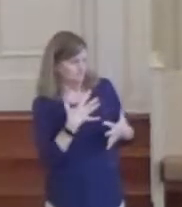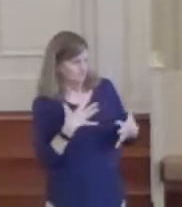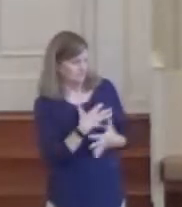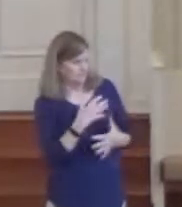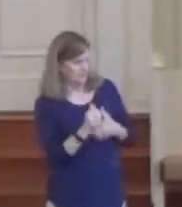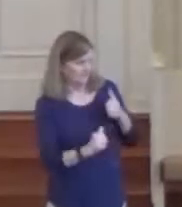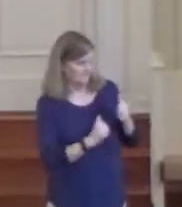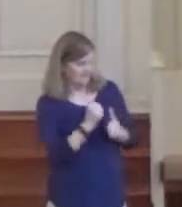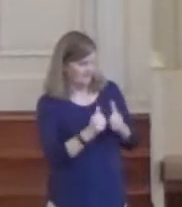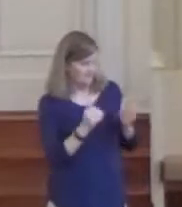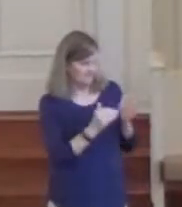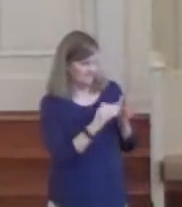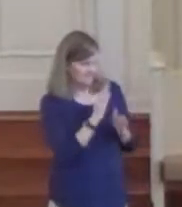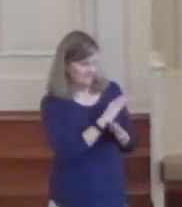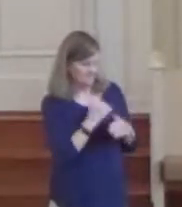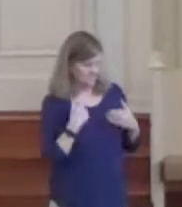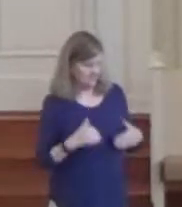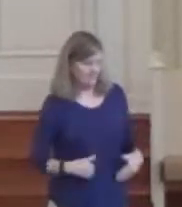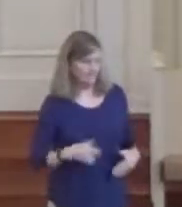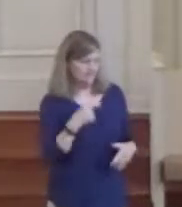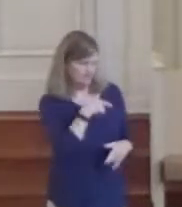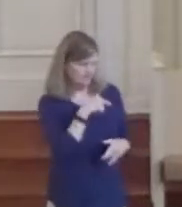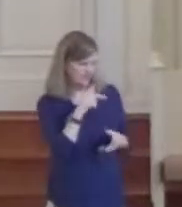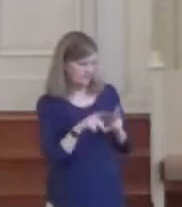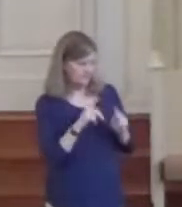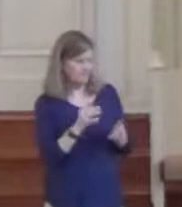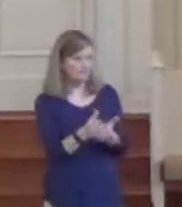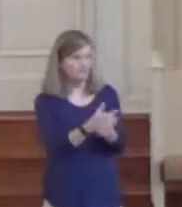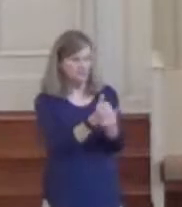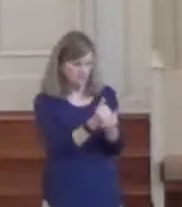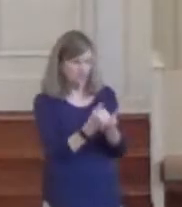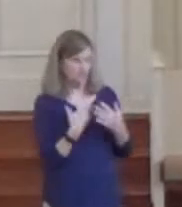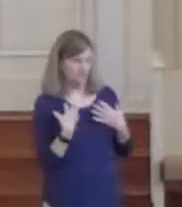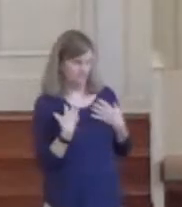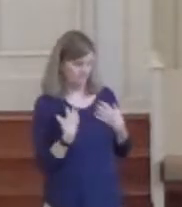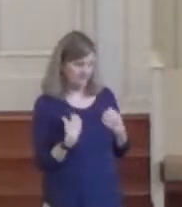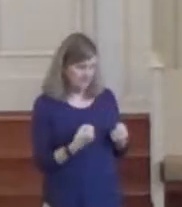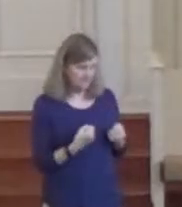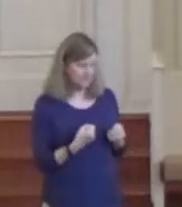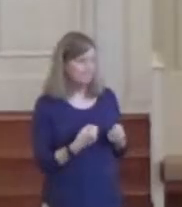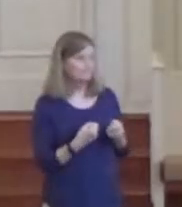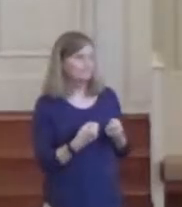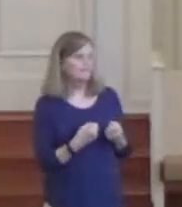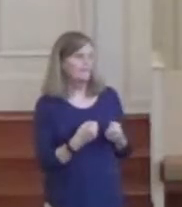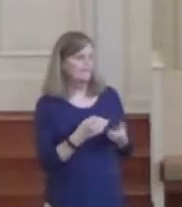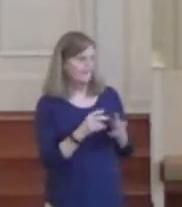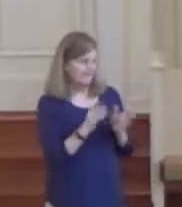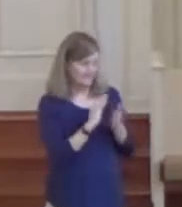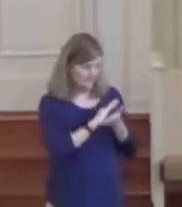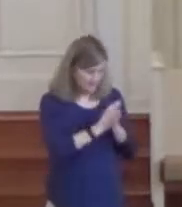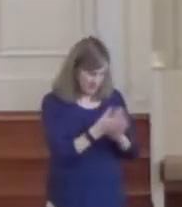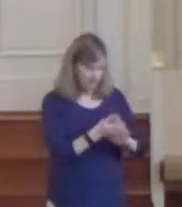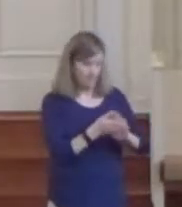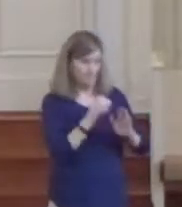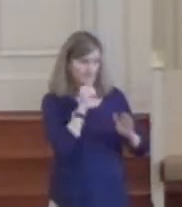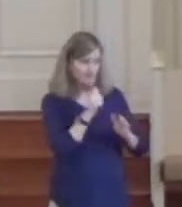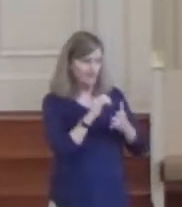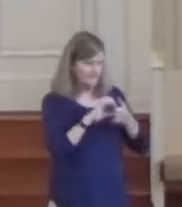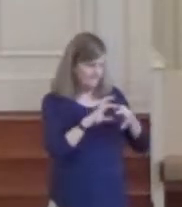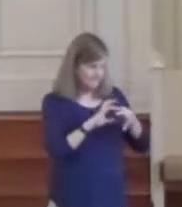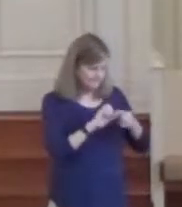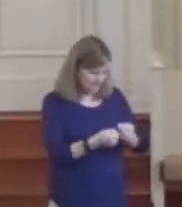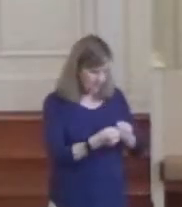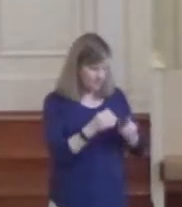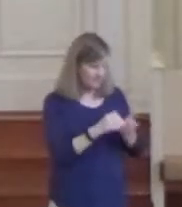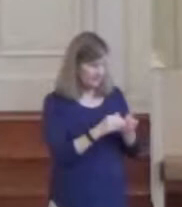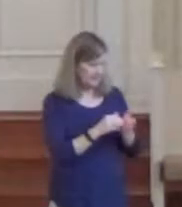violence against their bodies. And they deserve healing. They deserve to be made unbroken. They deserve the love of God